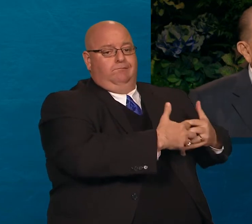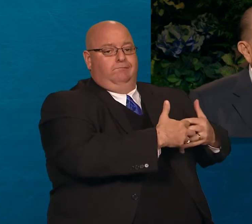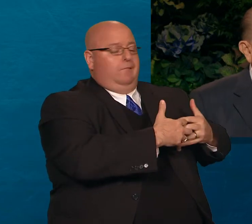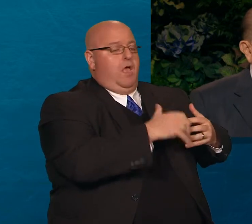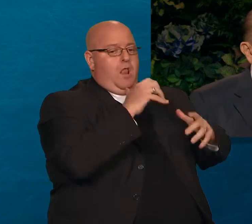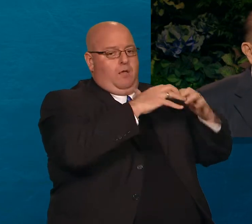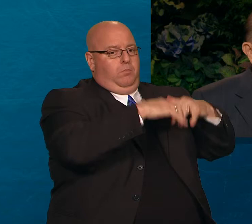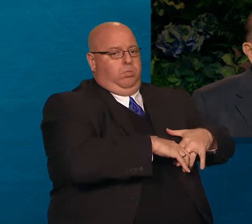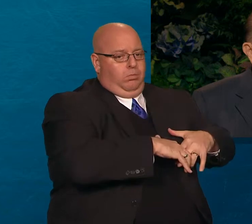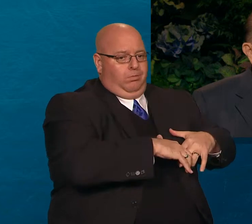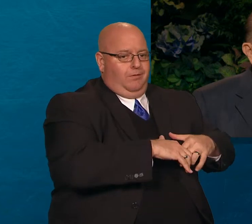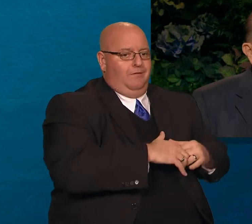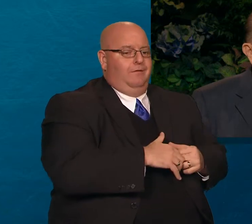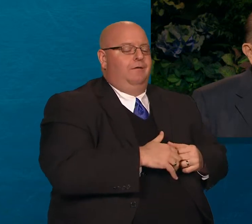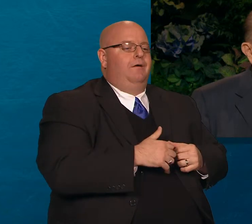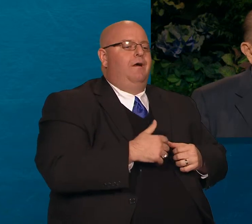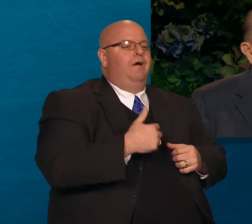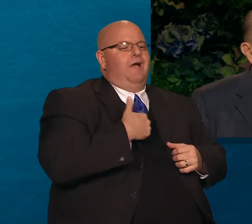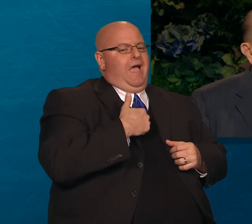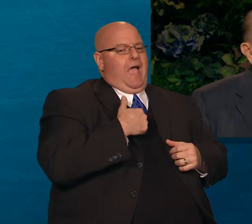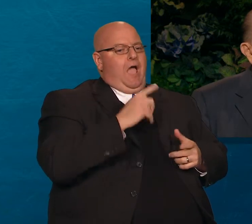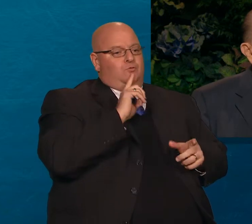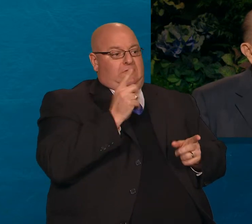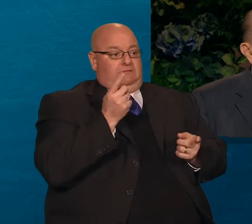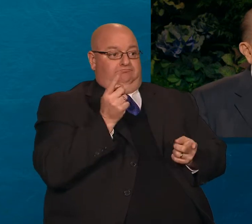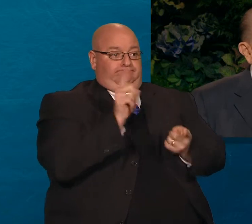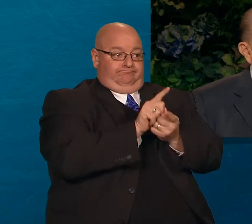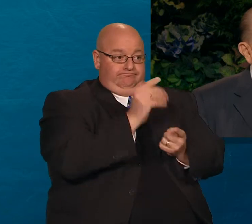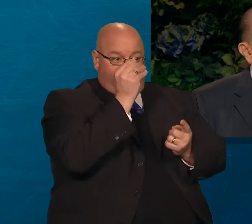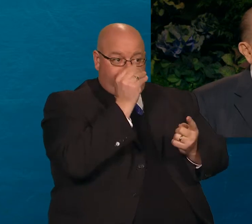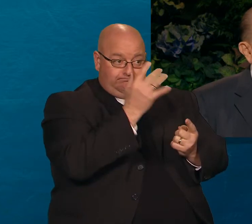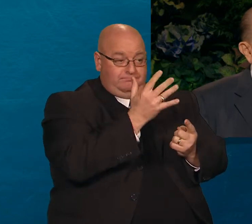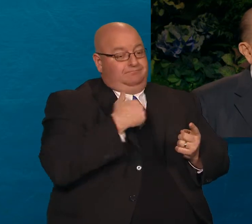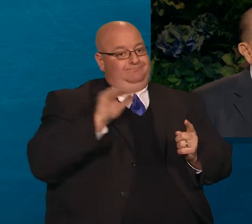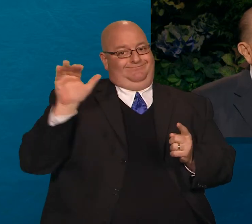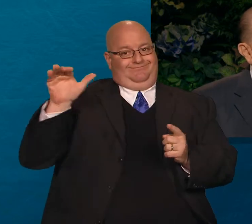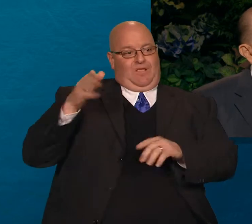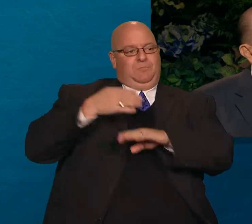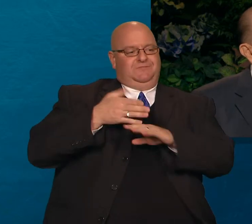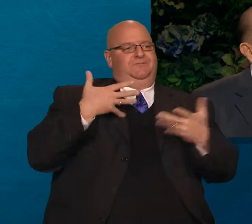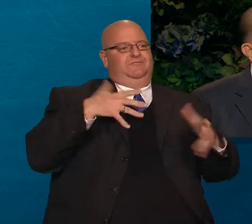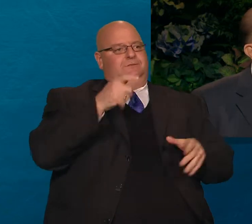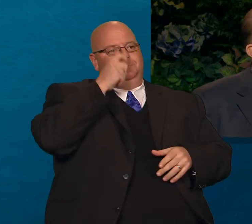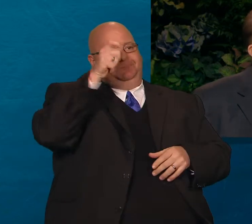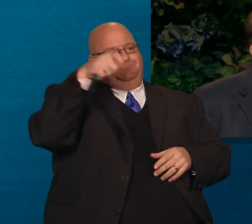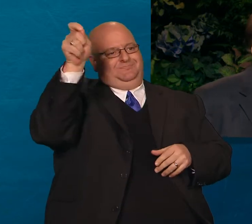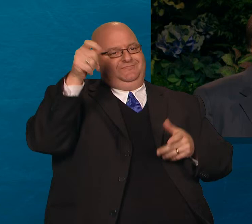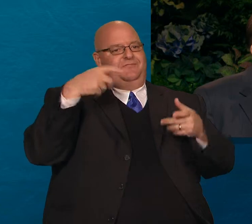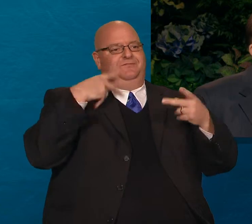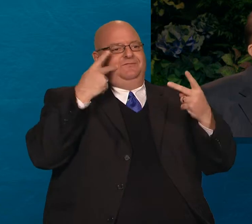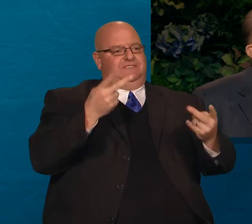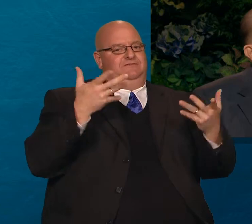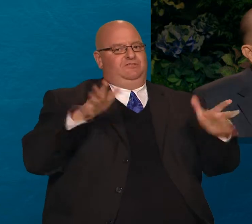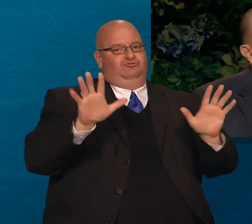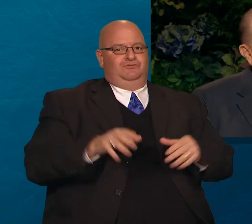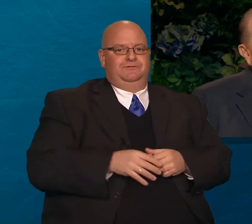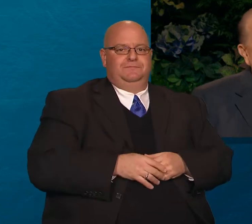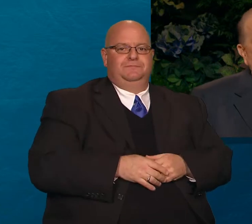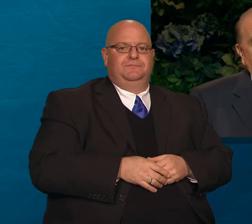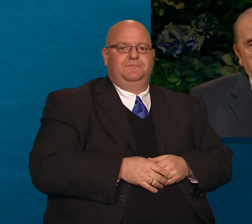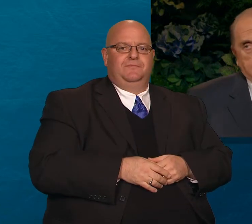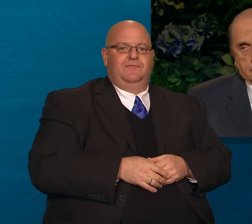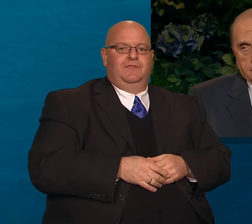so it wouldn't stop. I just came by so I could tell the bishop I'd made my visits."